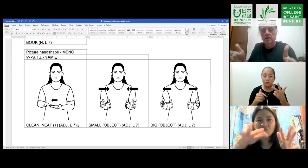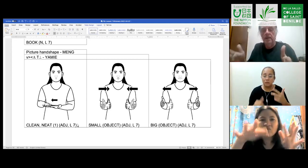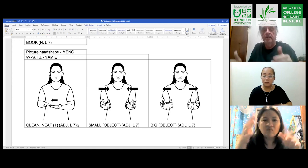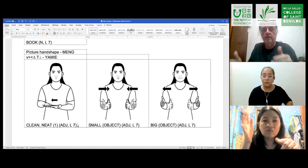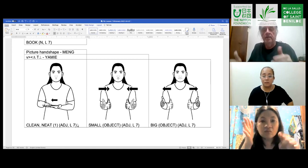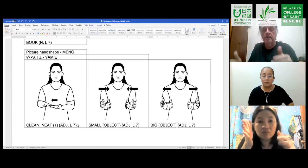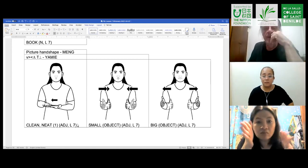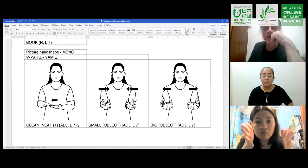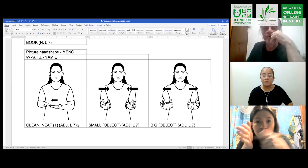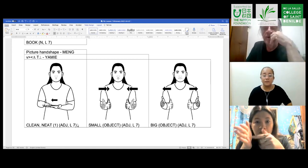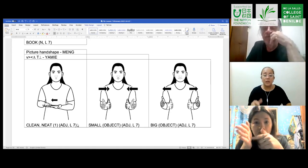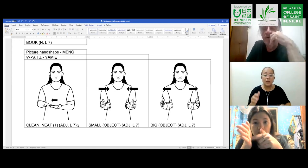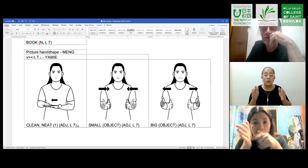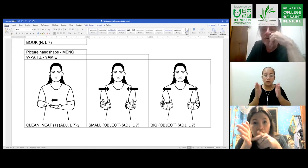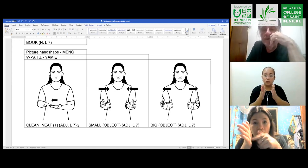yeah, small and big should go first.